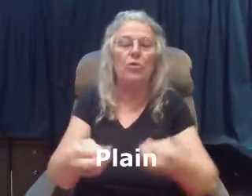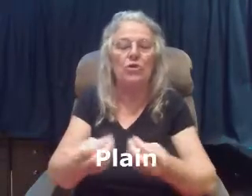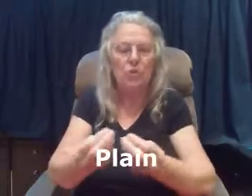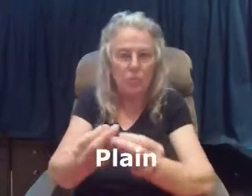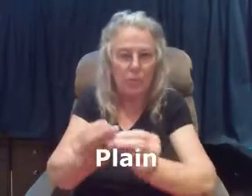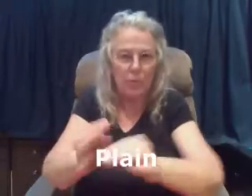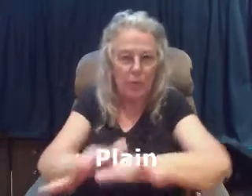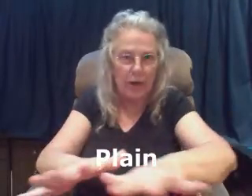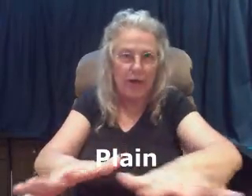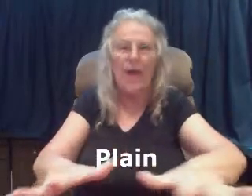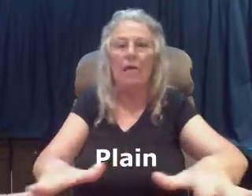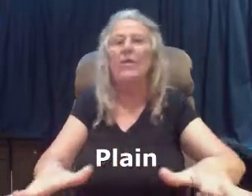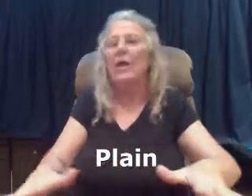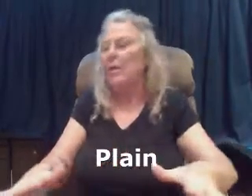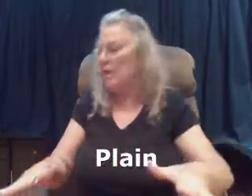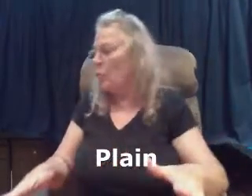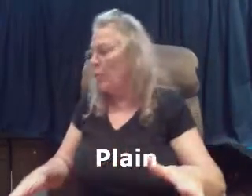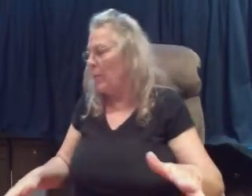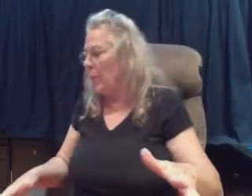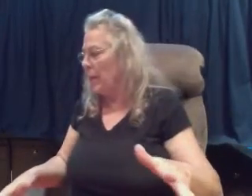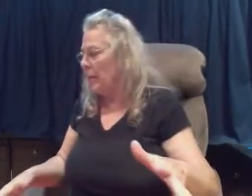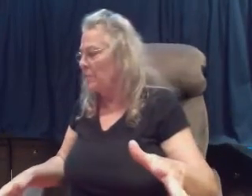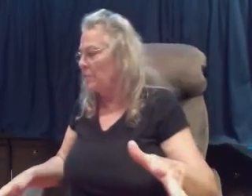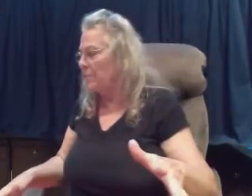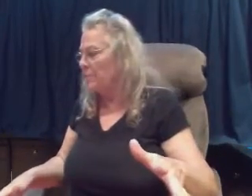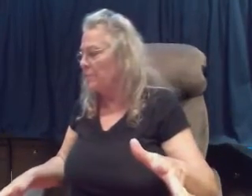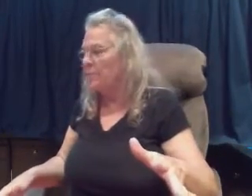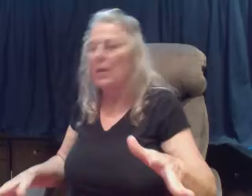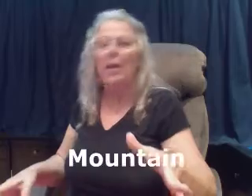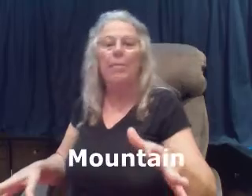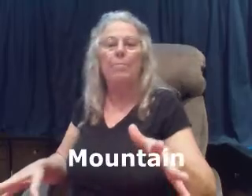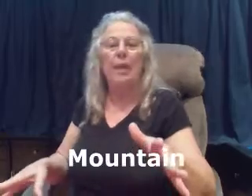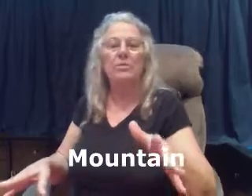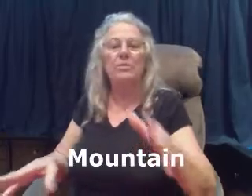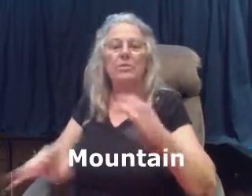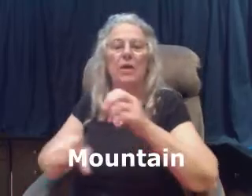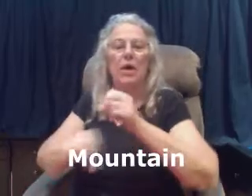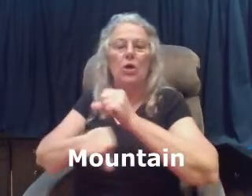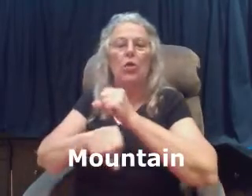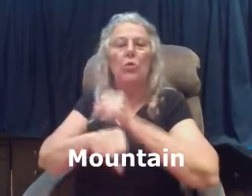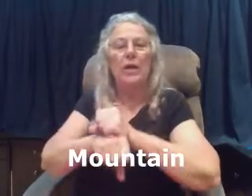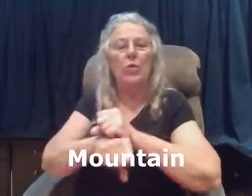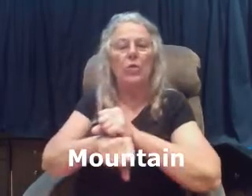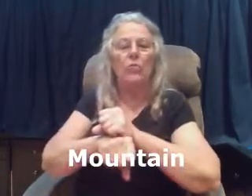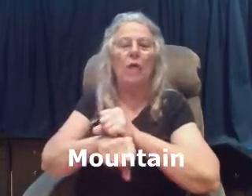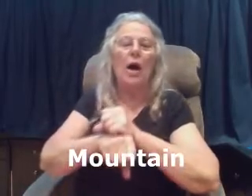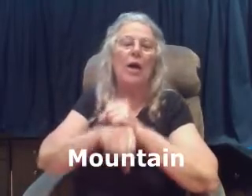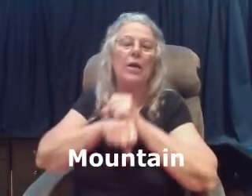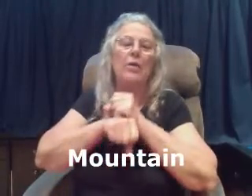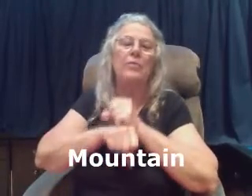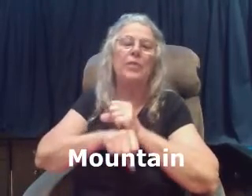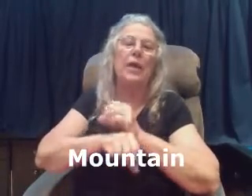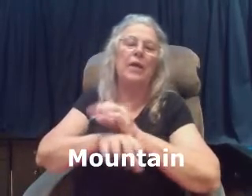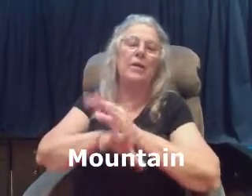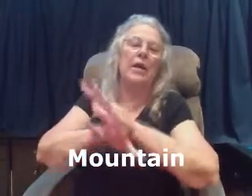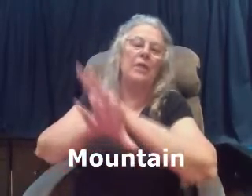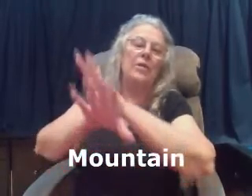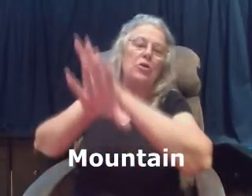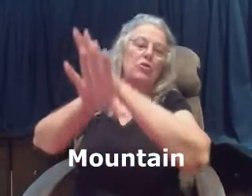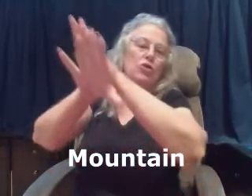can spread it out. That would be plains. Mountains, you begin with rock, and then you